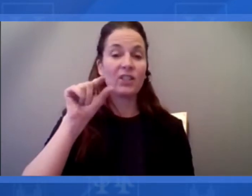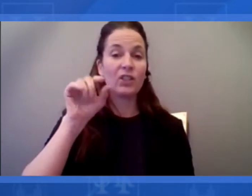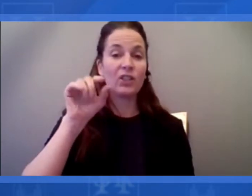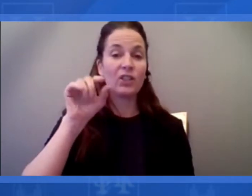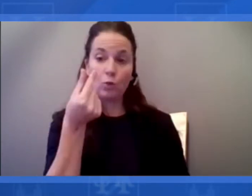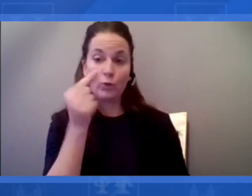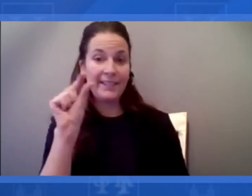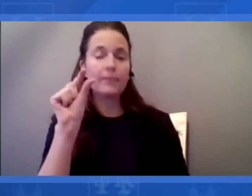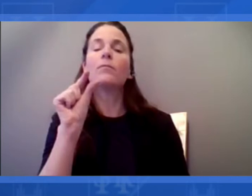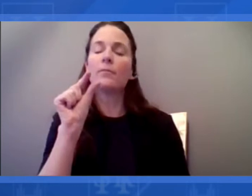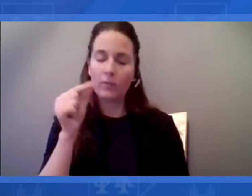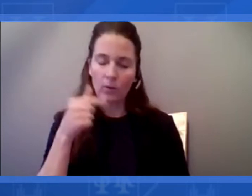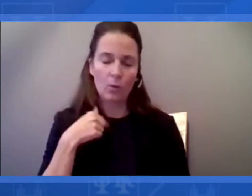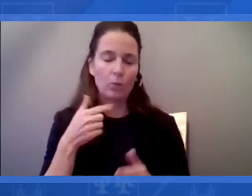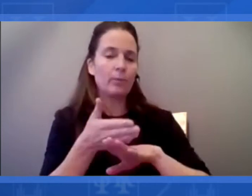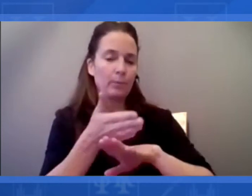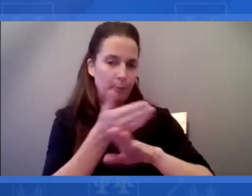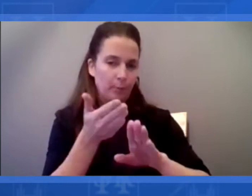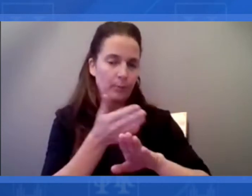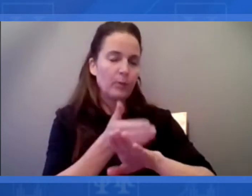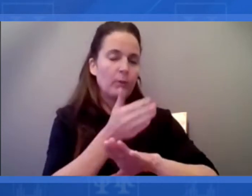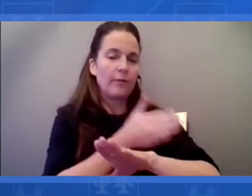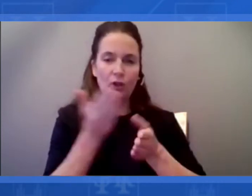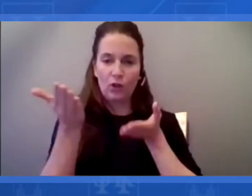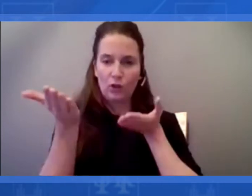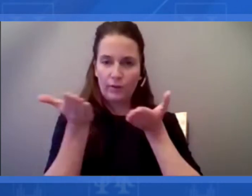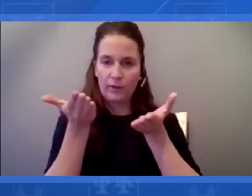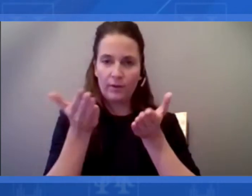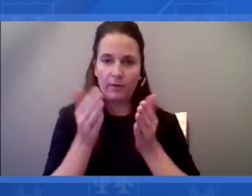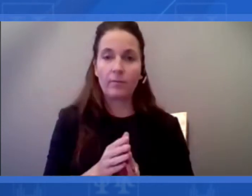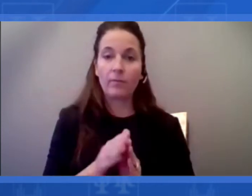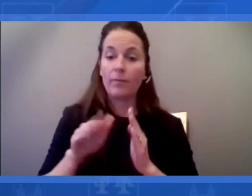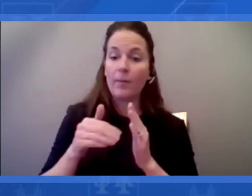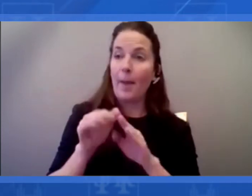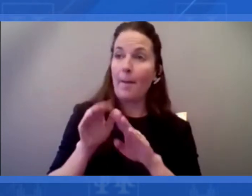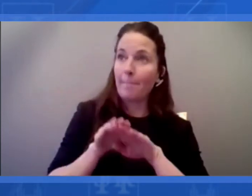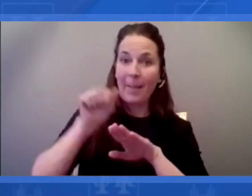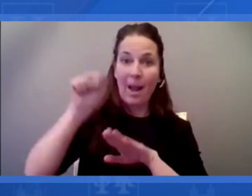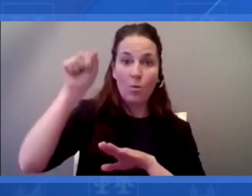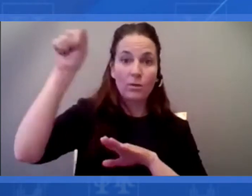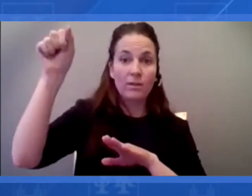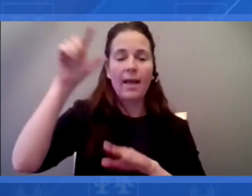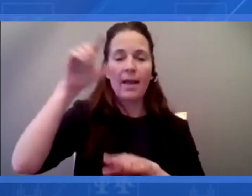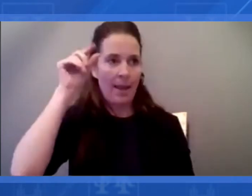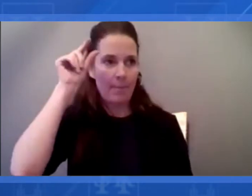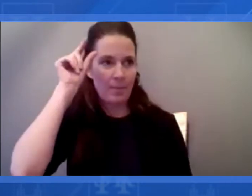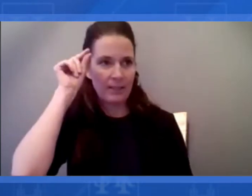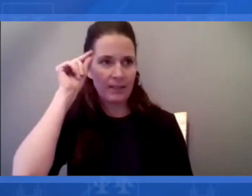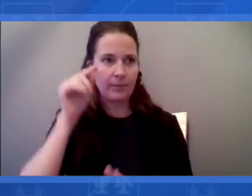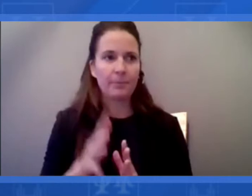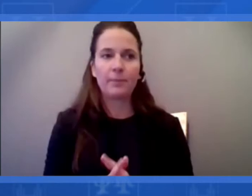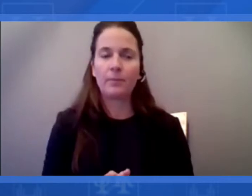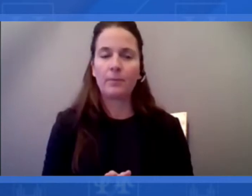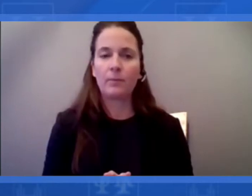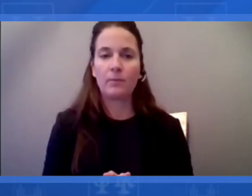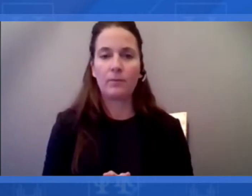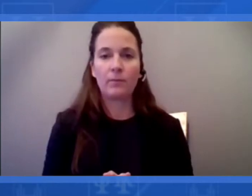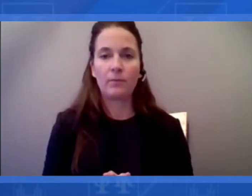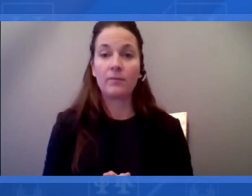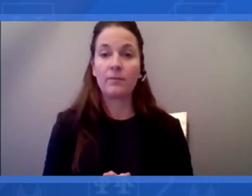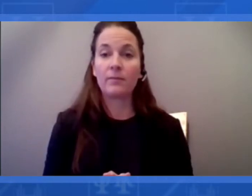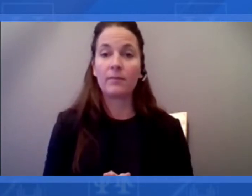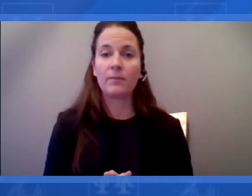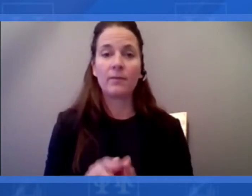these changes is improving service across the mountain in Hamilton and also providing critical access to new